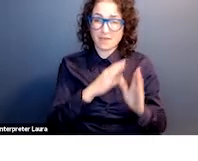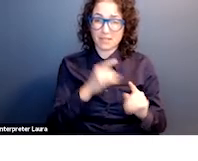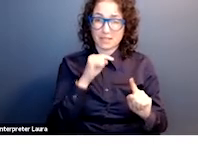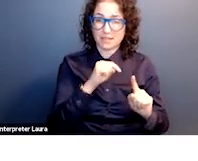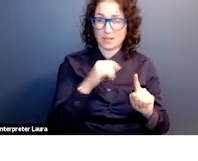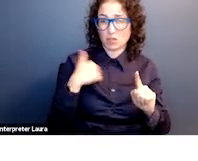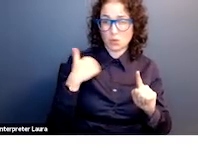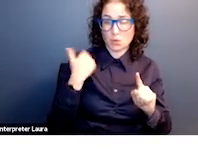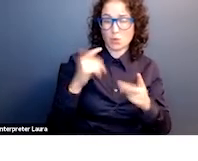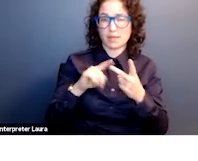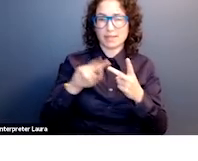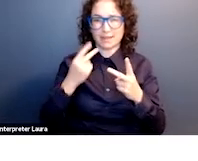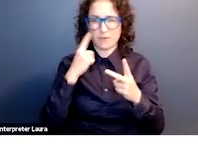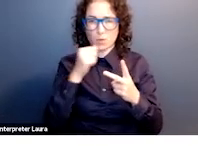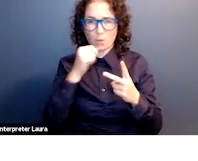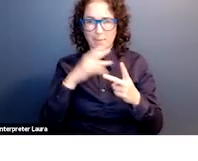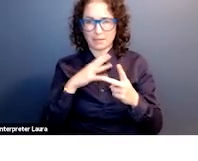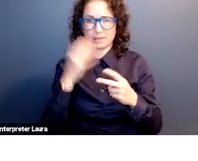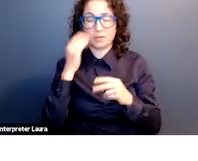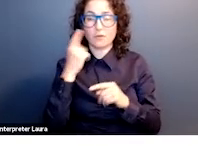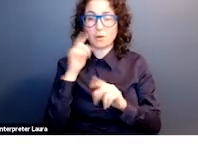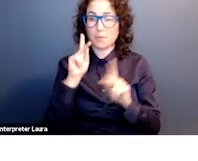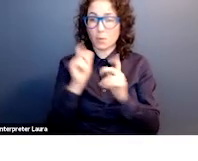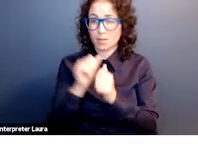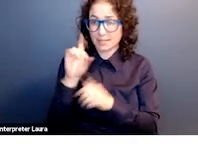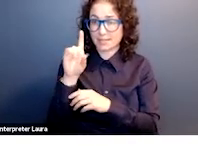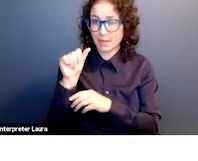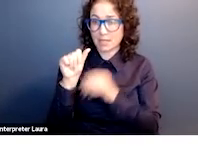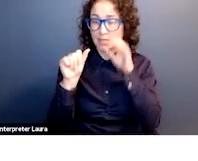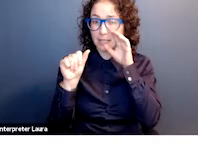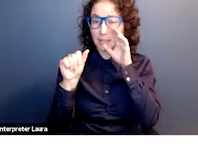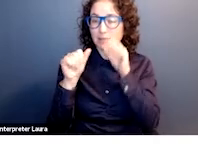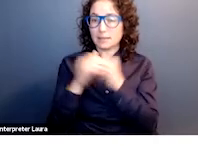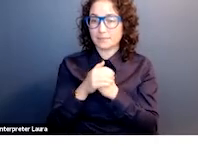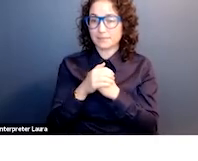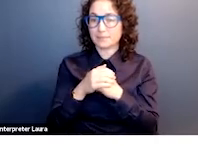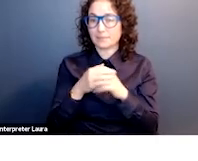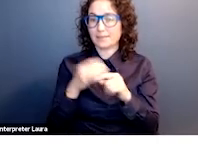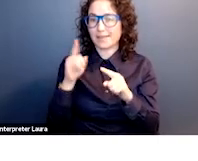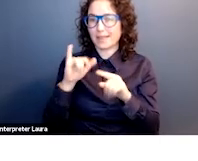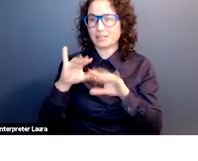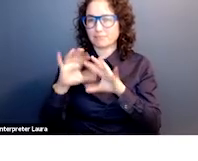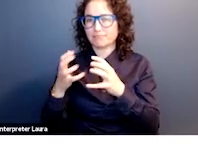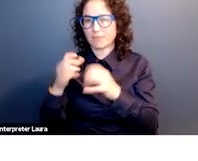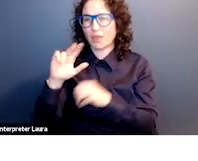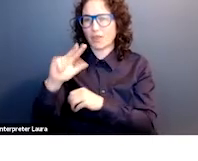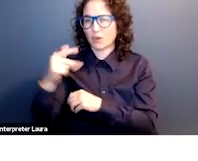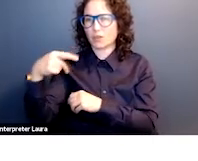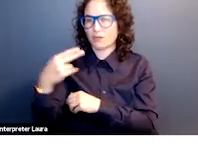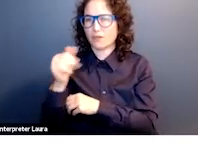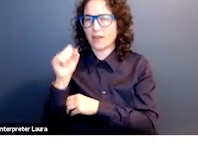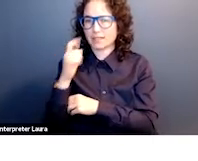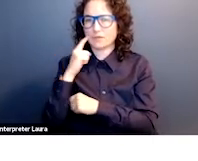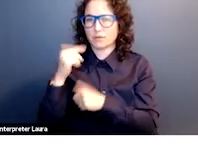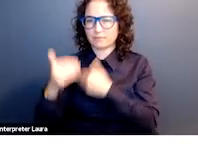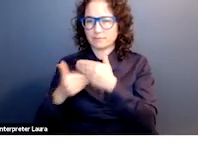for the women. So for person with disability is coming for the third phase of the JAPRI.